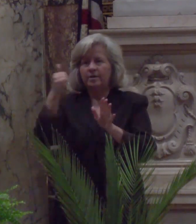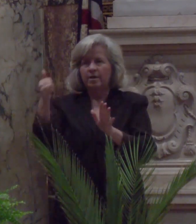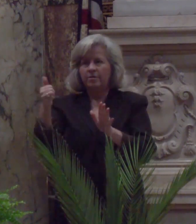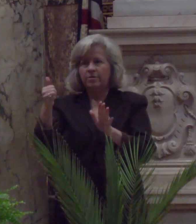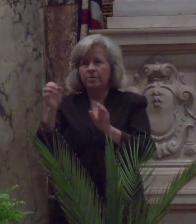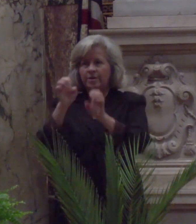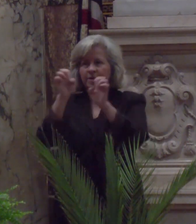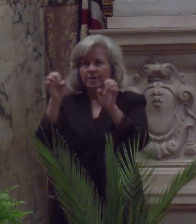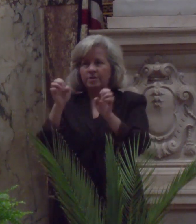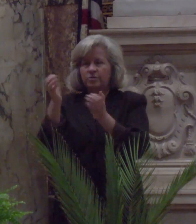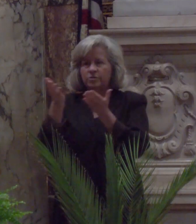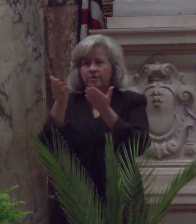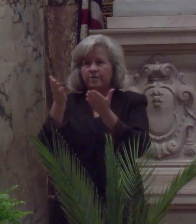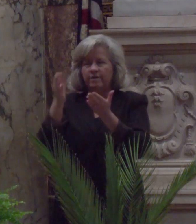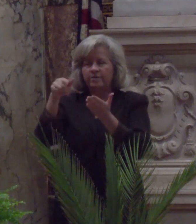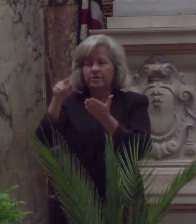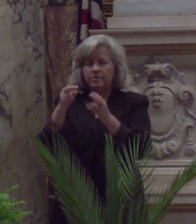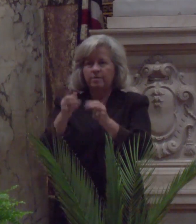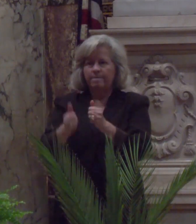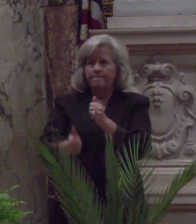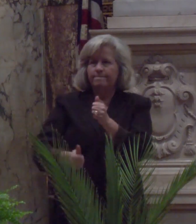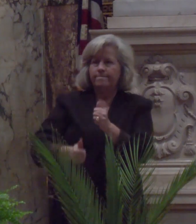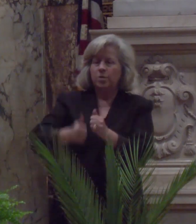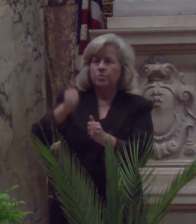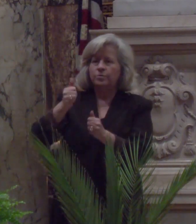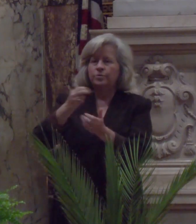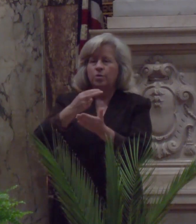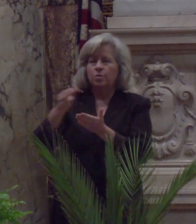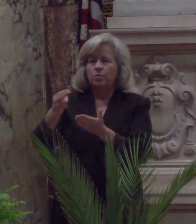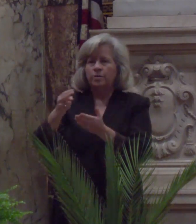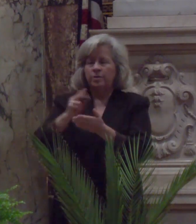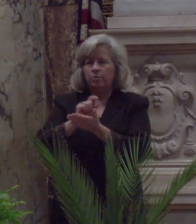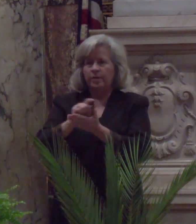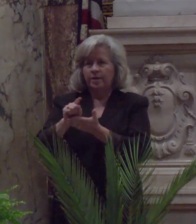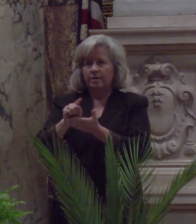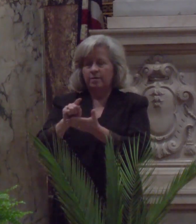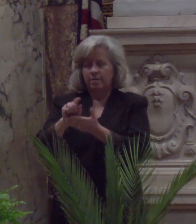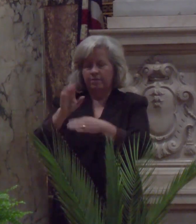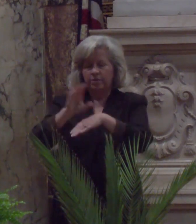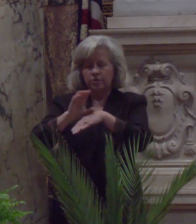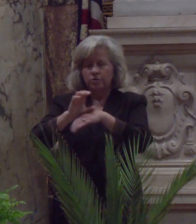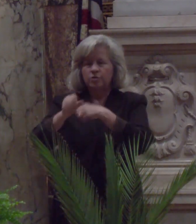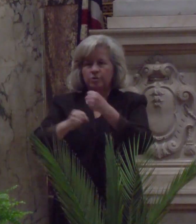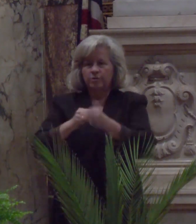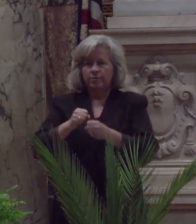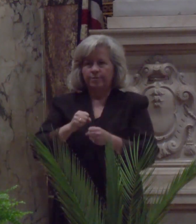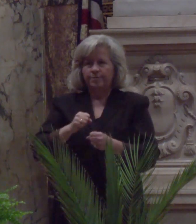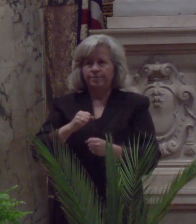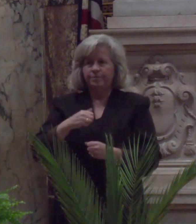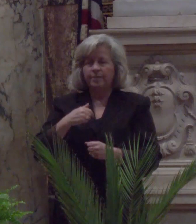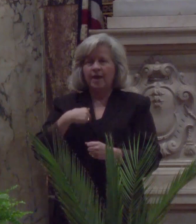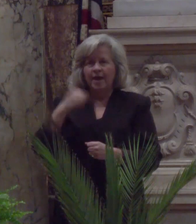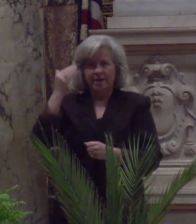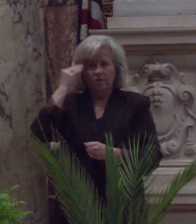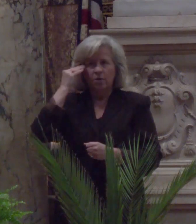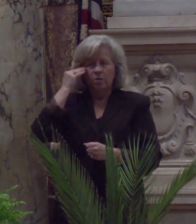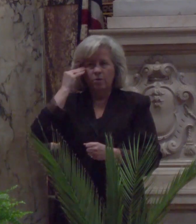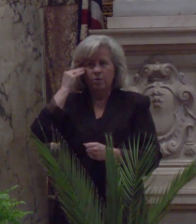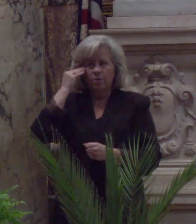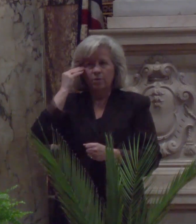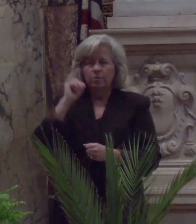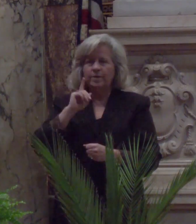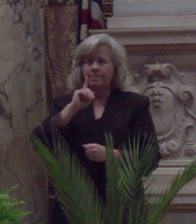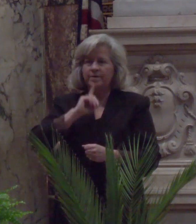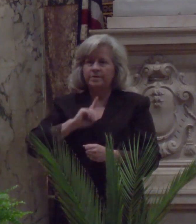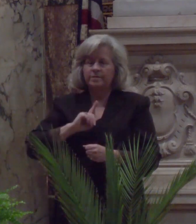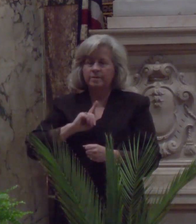services of this most holiest week of our church year. I know my brother priests and I miss